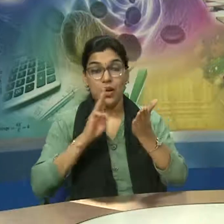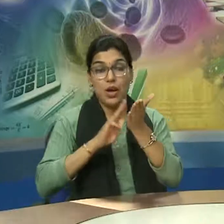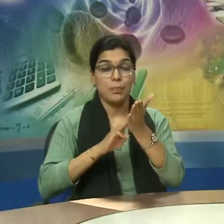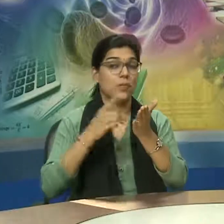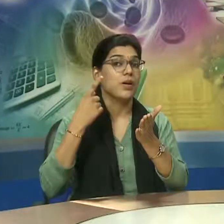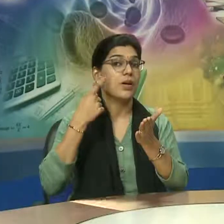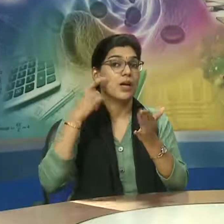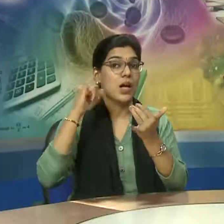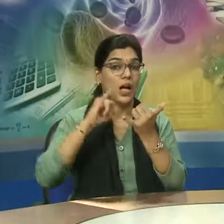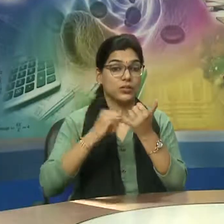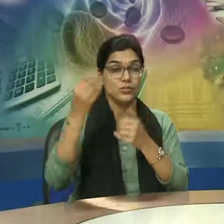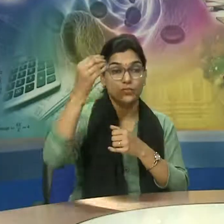misbehave.